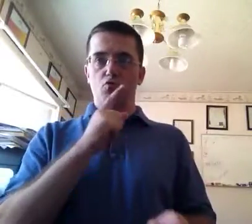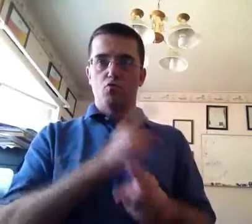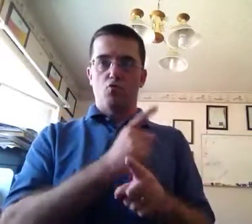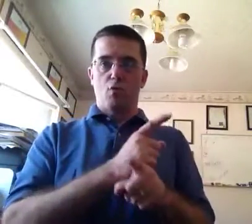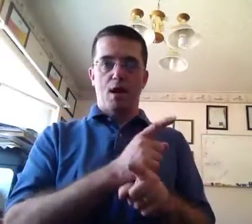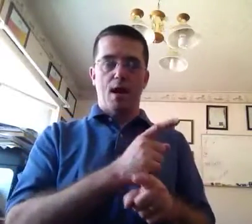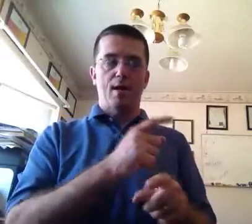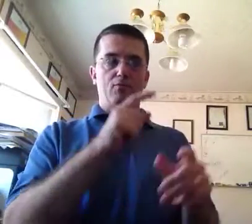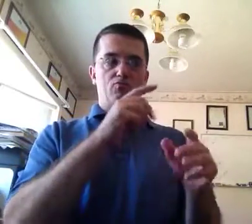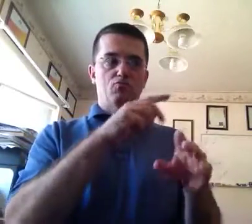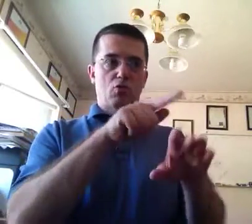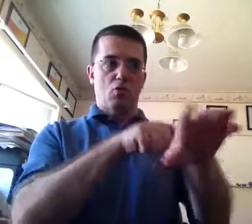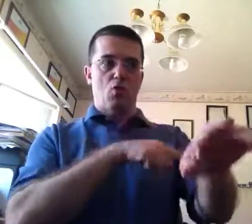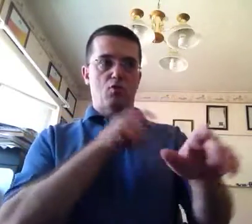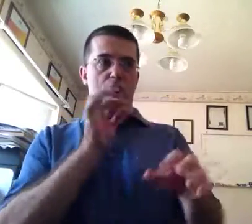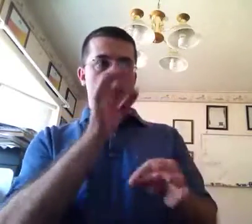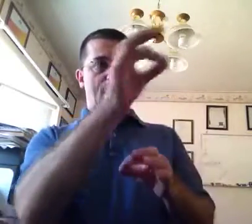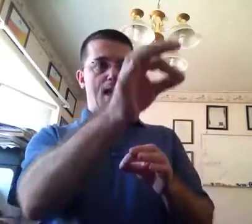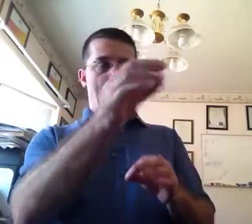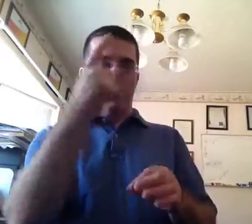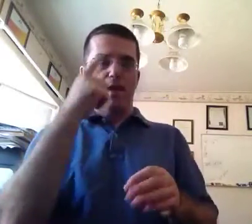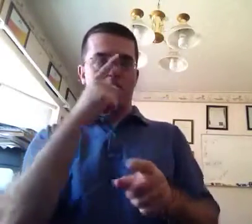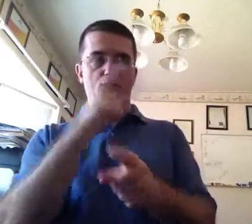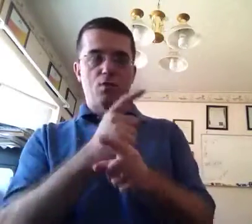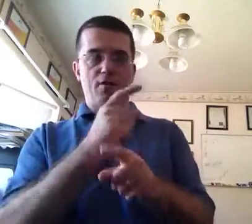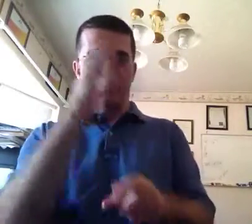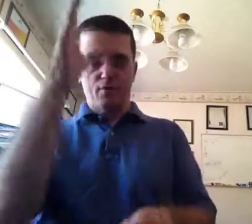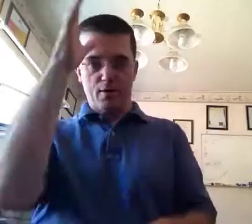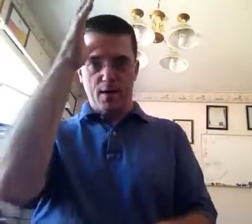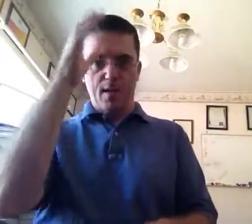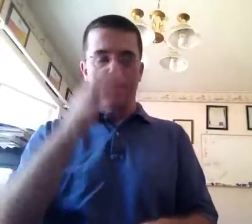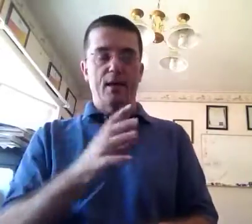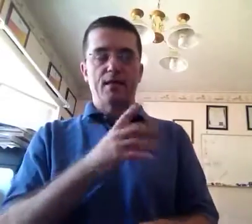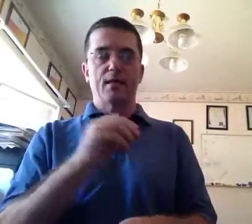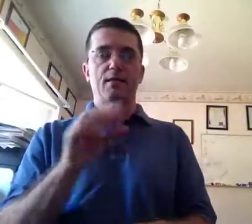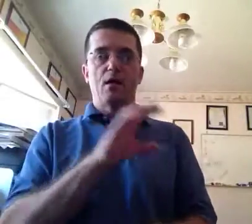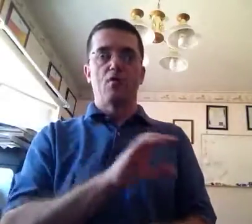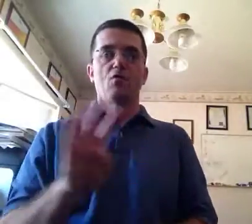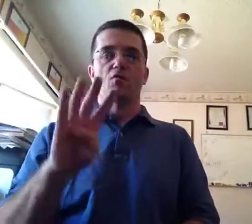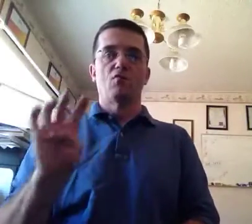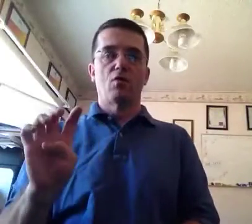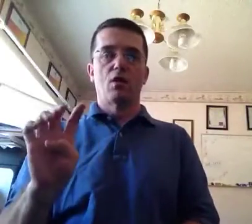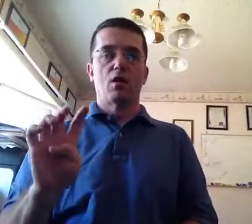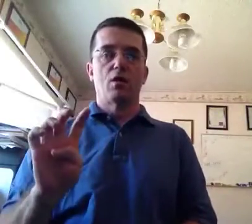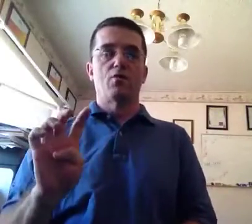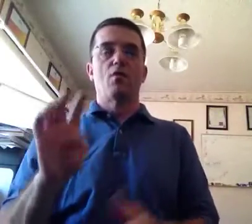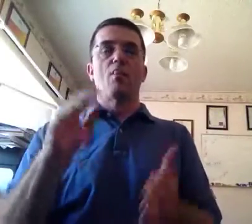doing the short-term right thing for Pop. Then take the other $400 and do whatever you want to do with it as far as